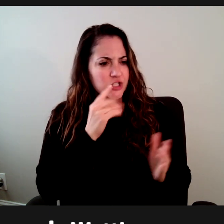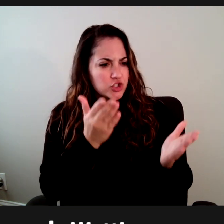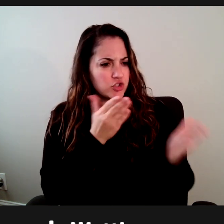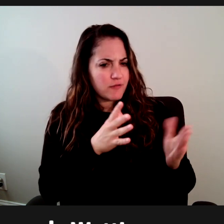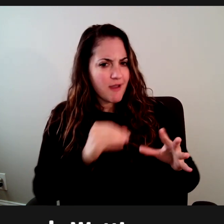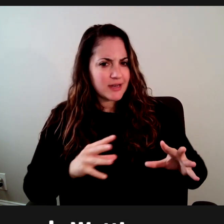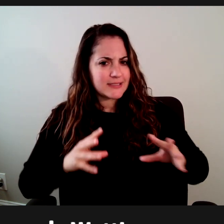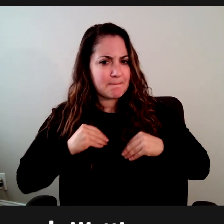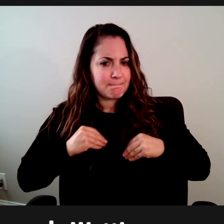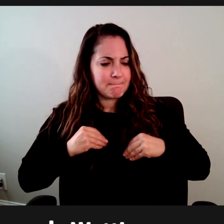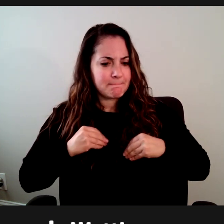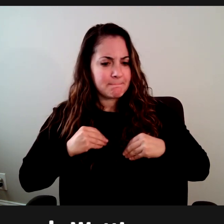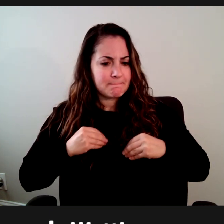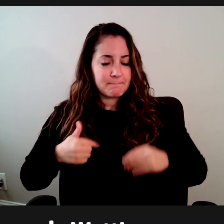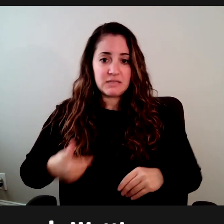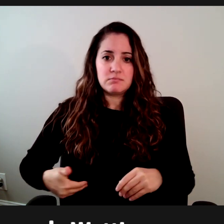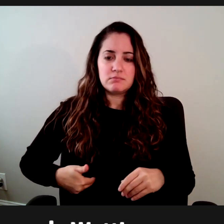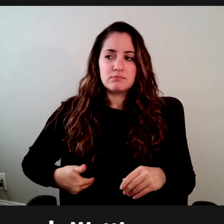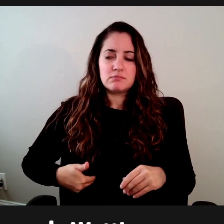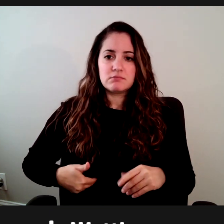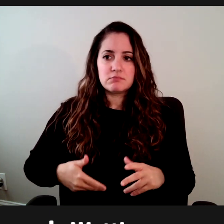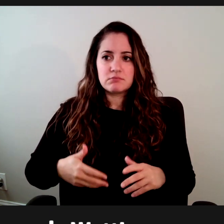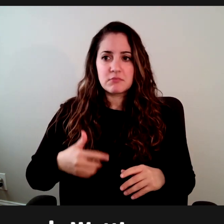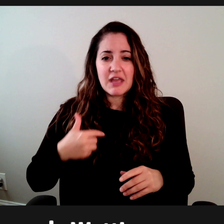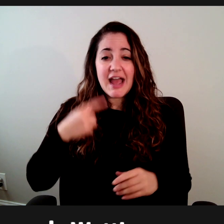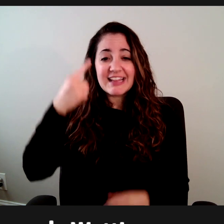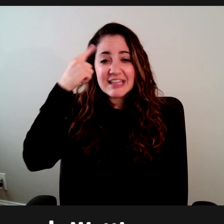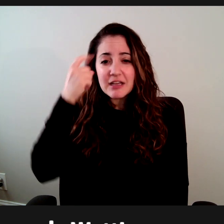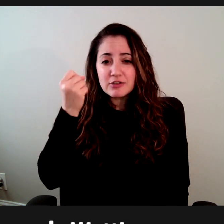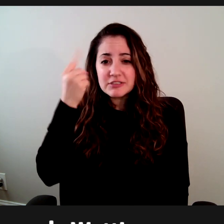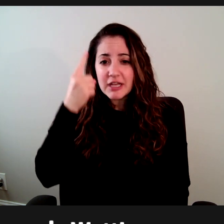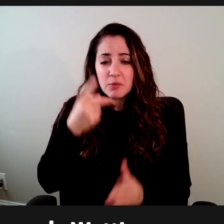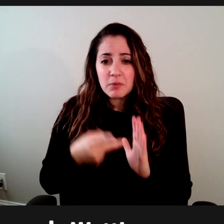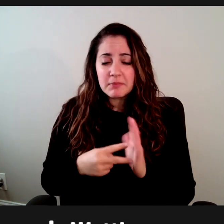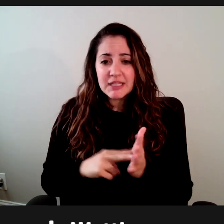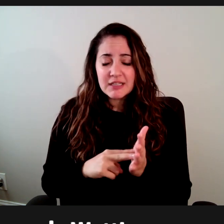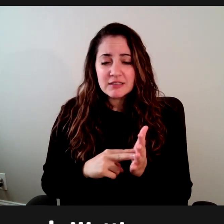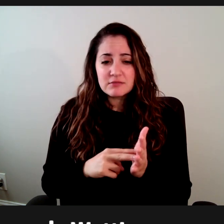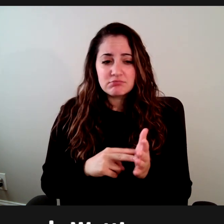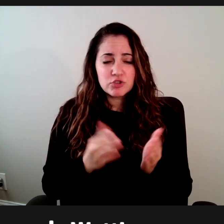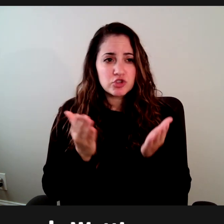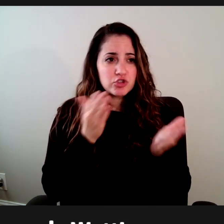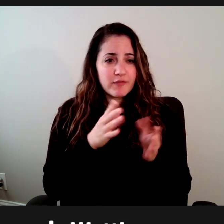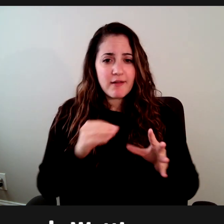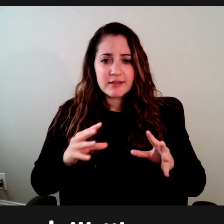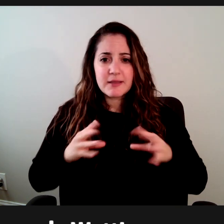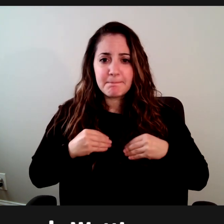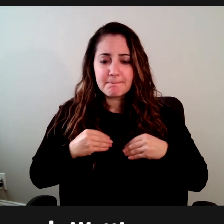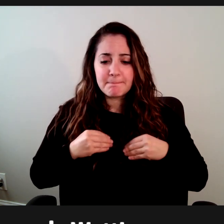and accept, intuitively, I think I have a concept of that.